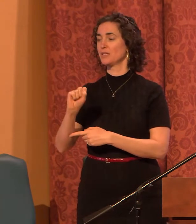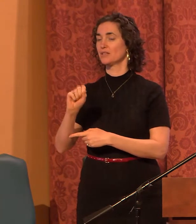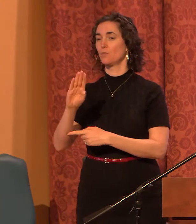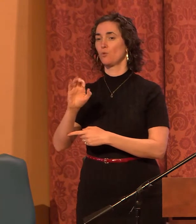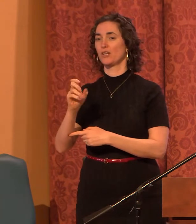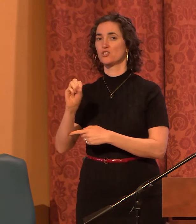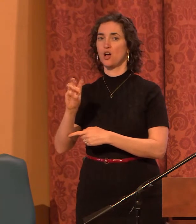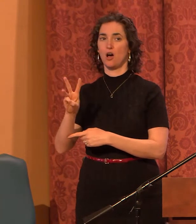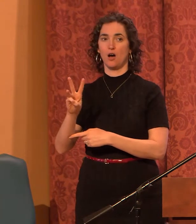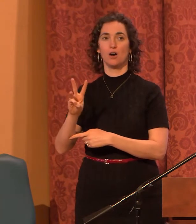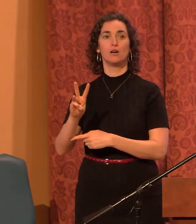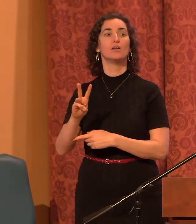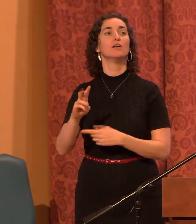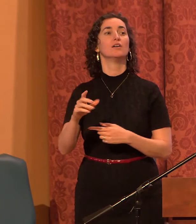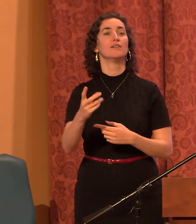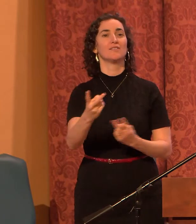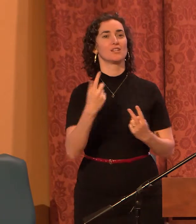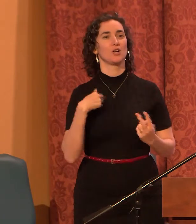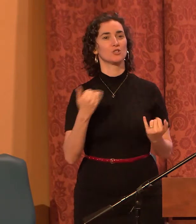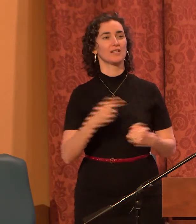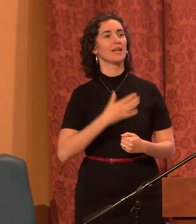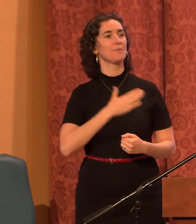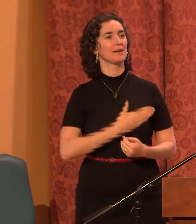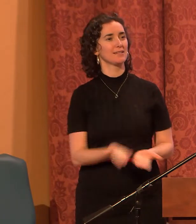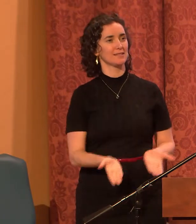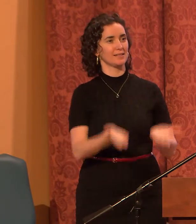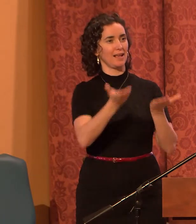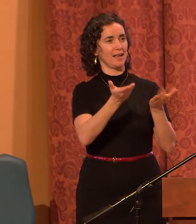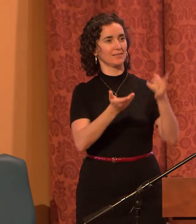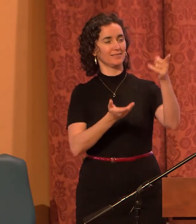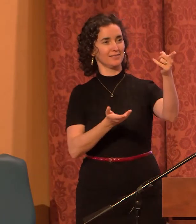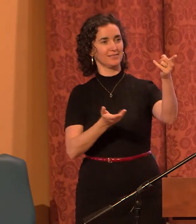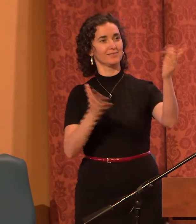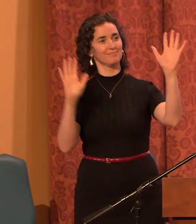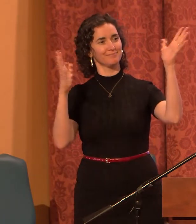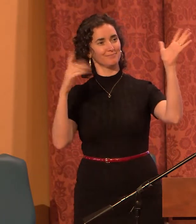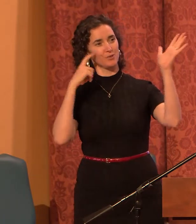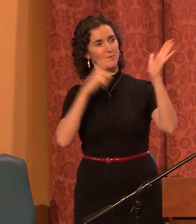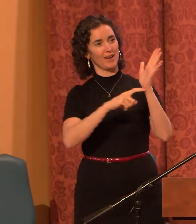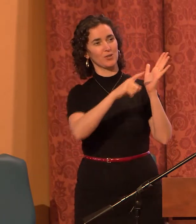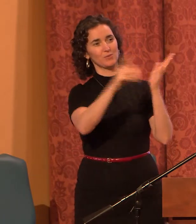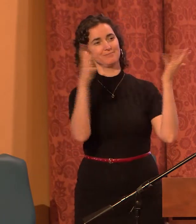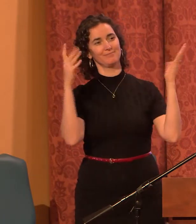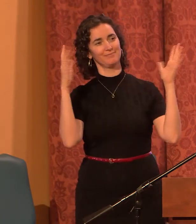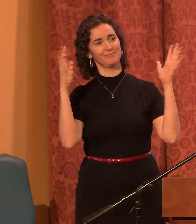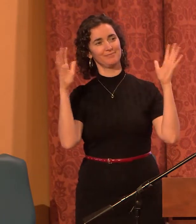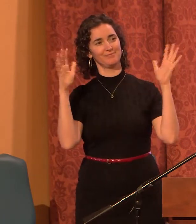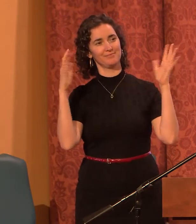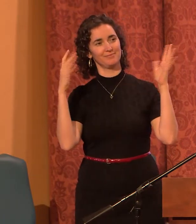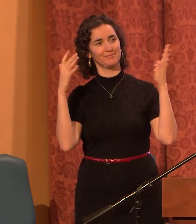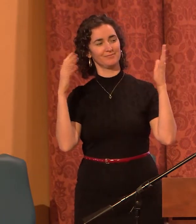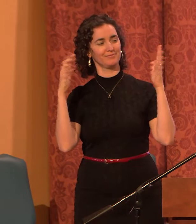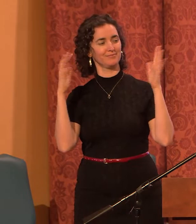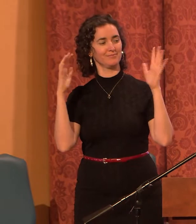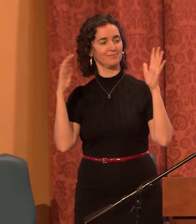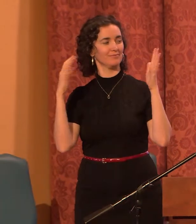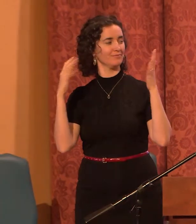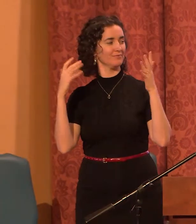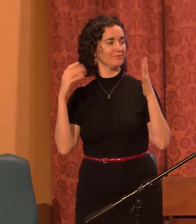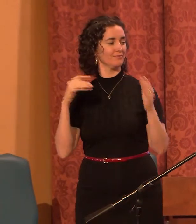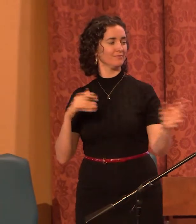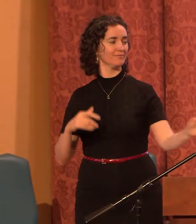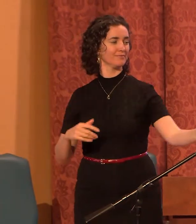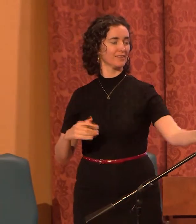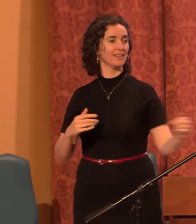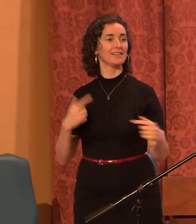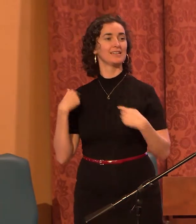He came with us today. Thomas, please stand up and be recognized. Thomas has been successfully